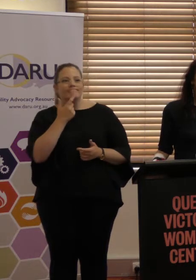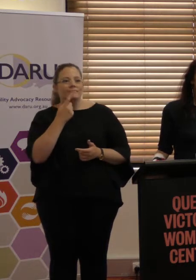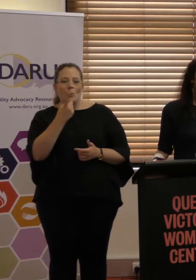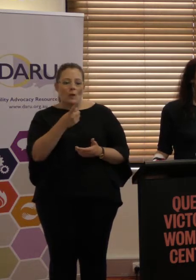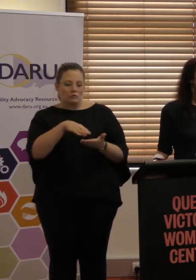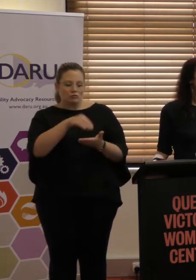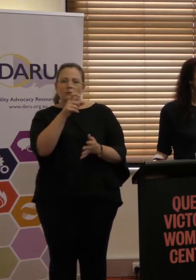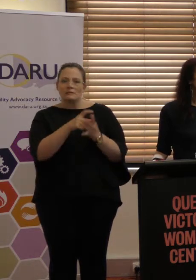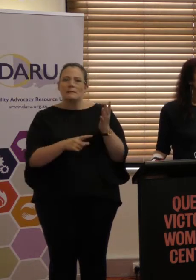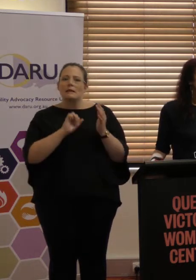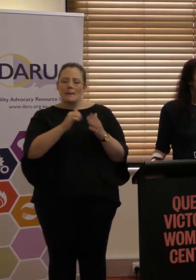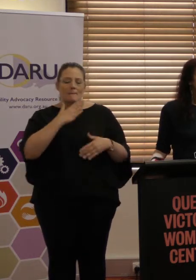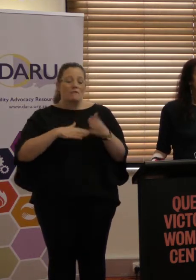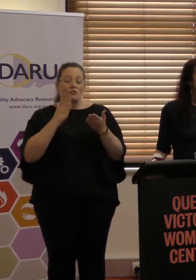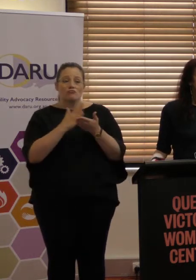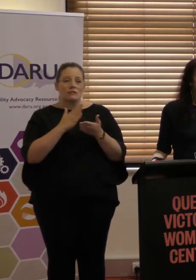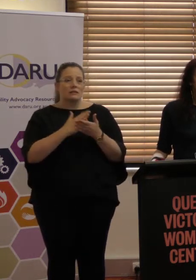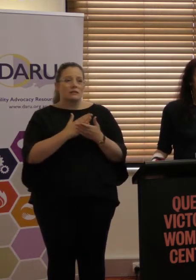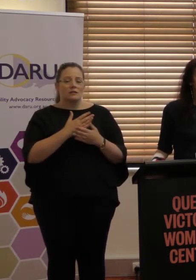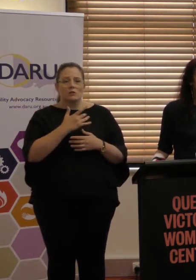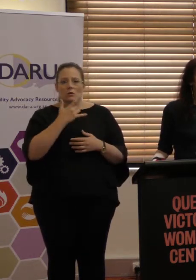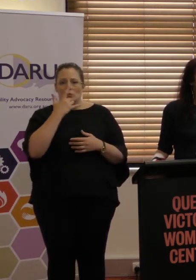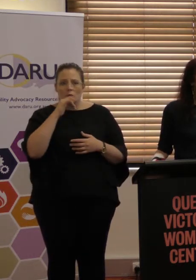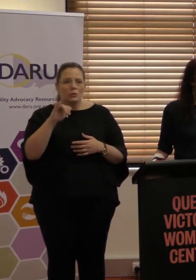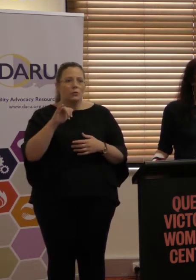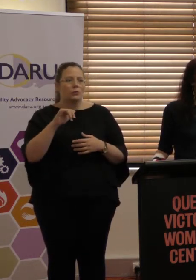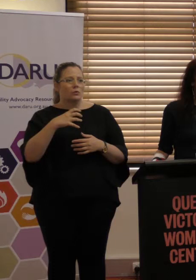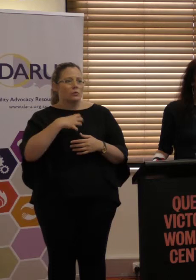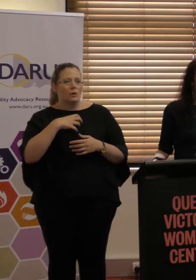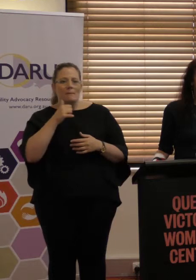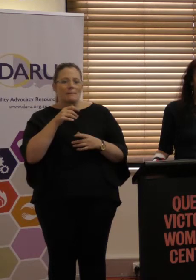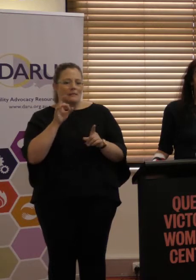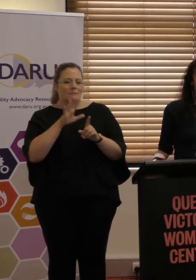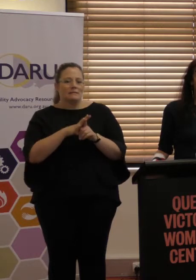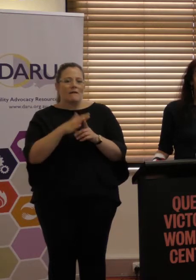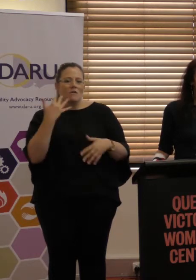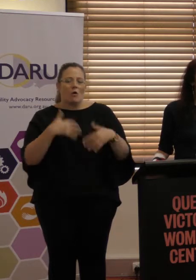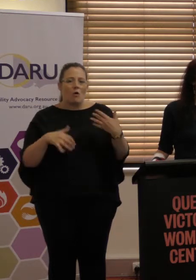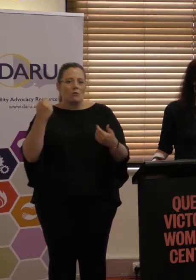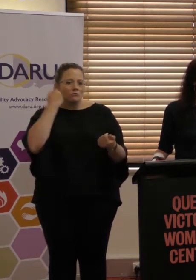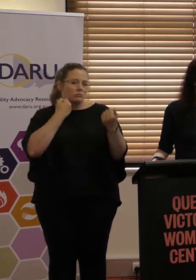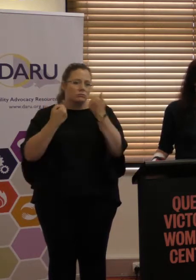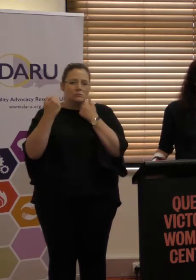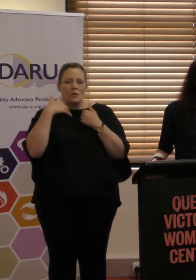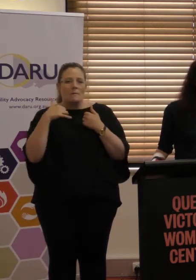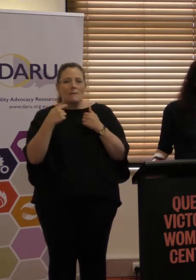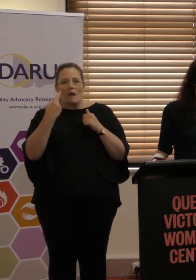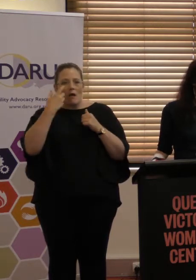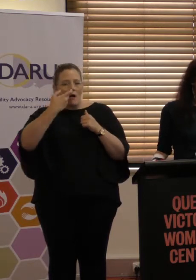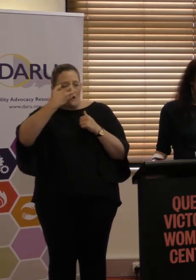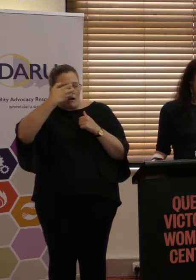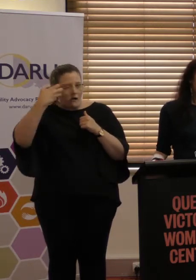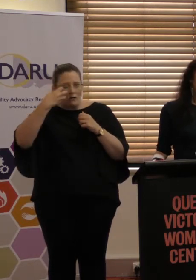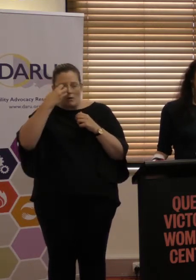that, for example, they were punching themselves in the head and were about to disassociate their retina from their